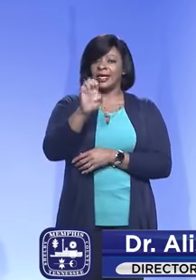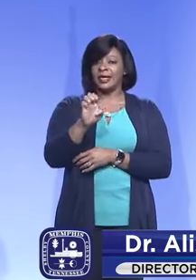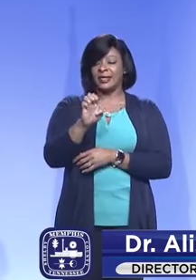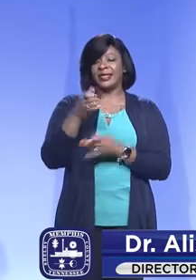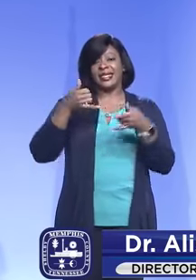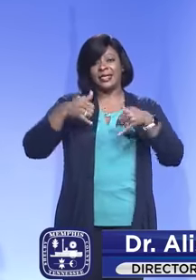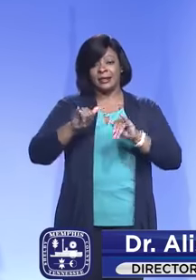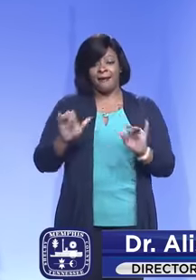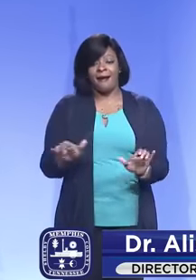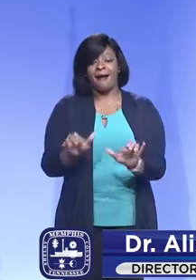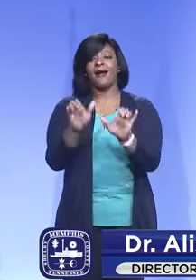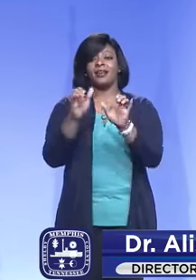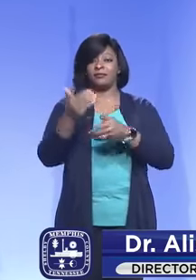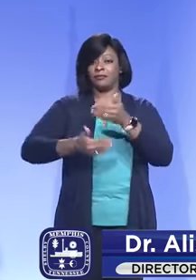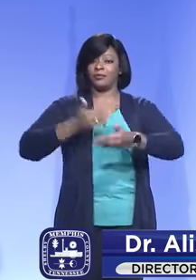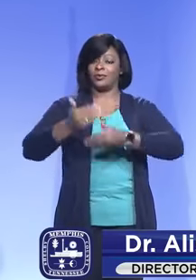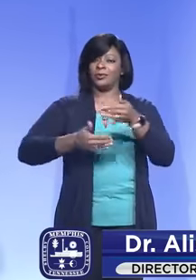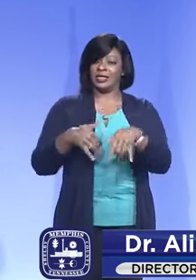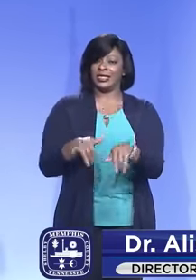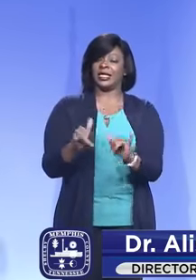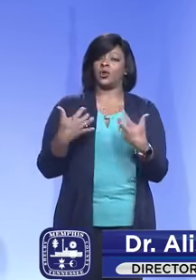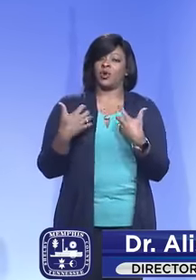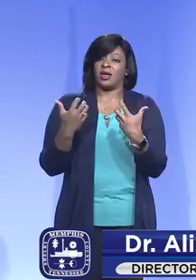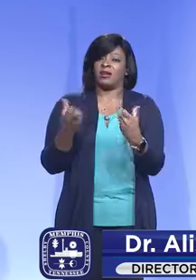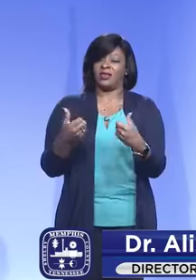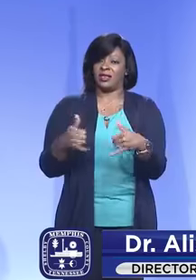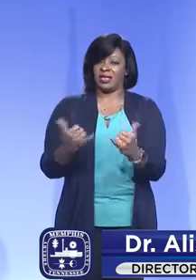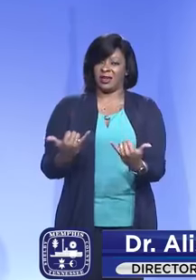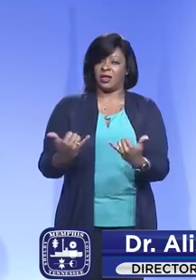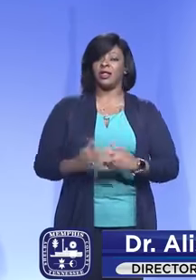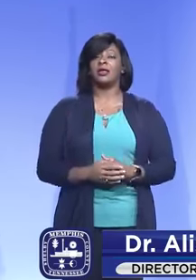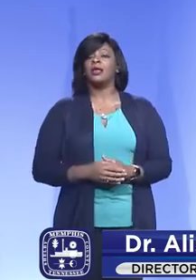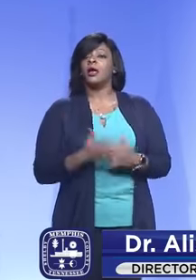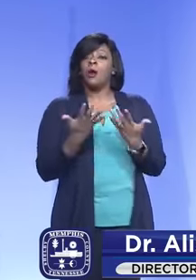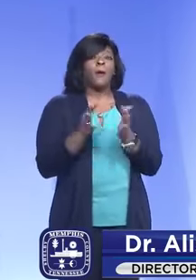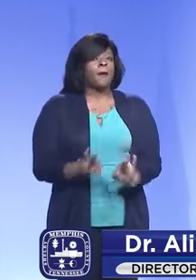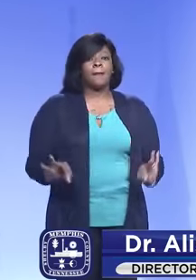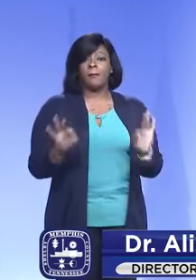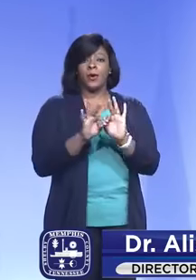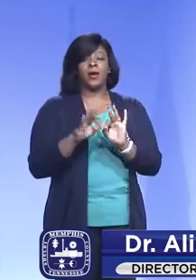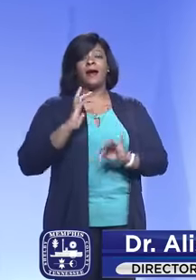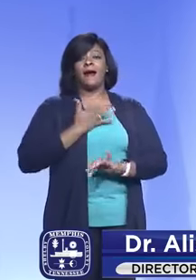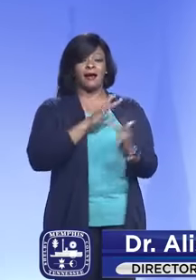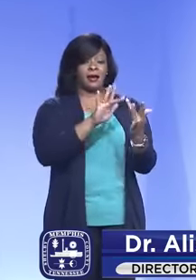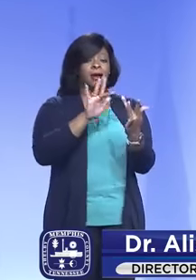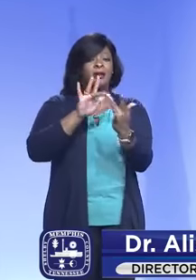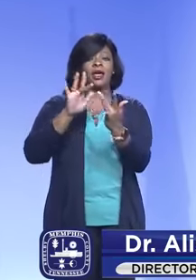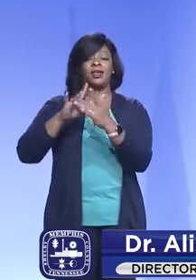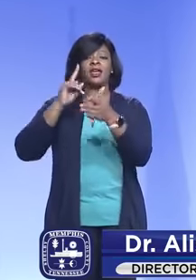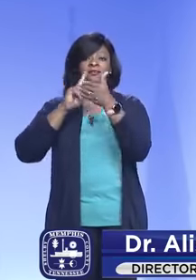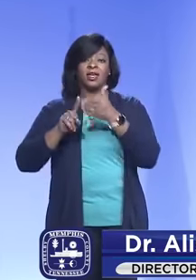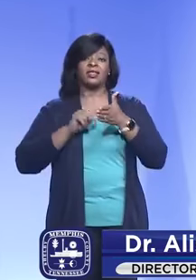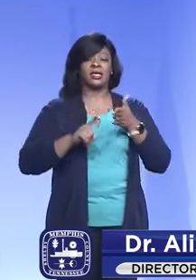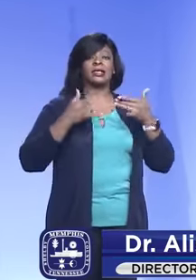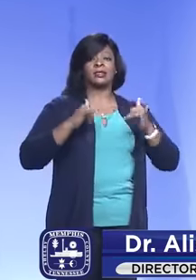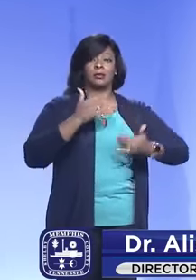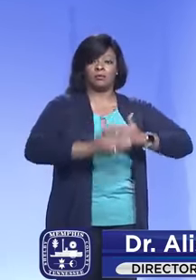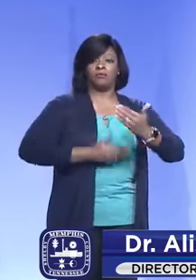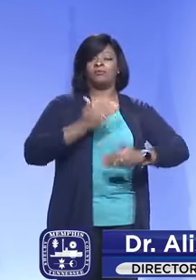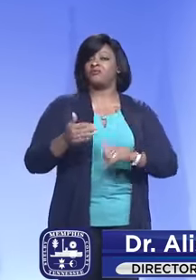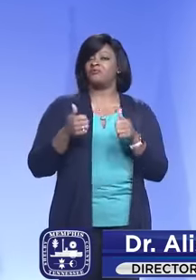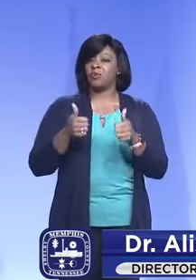are still in that process of recovering. What's most important is that our contact investigations are going